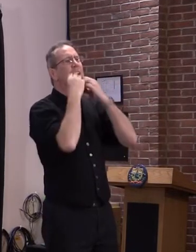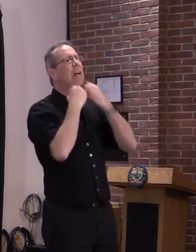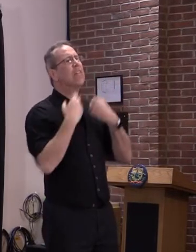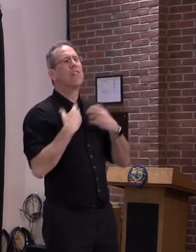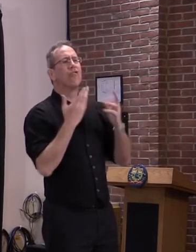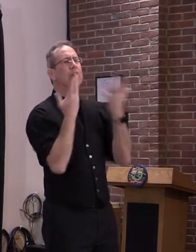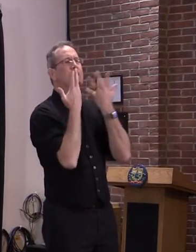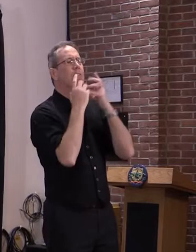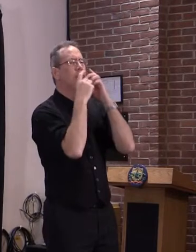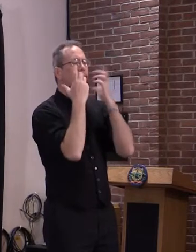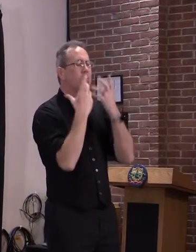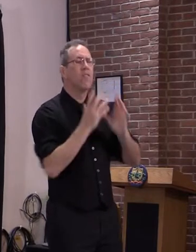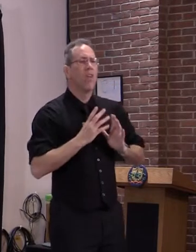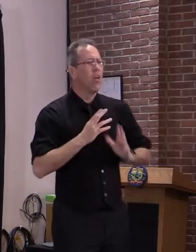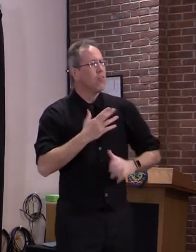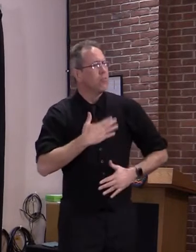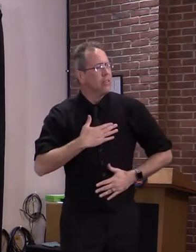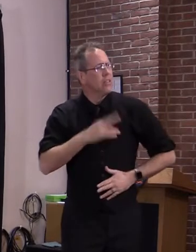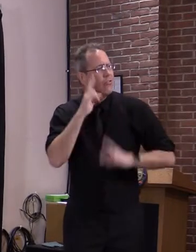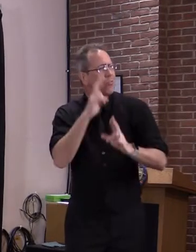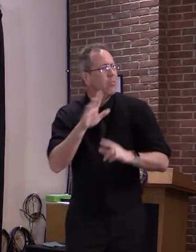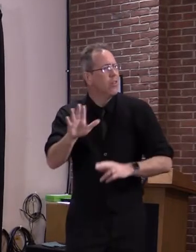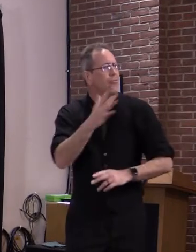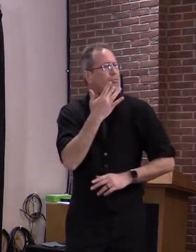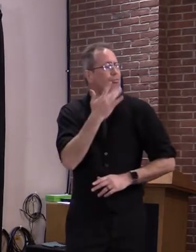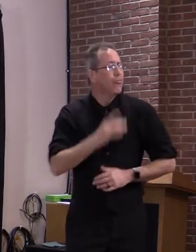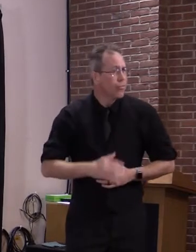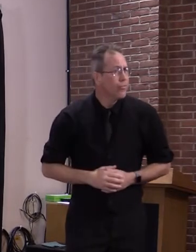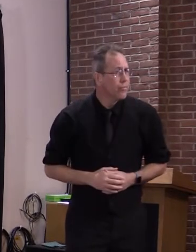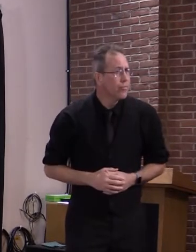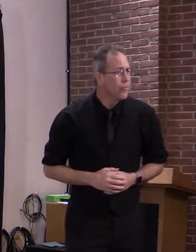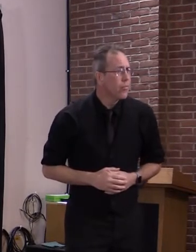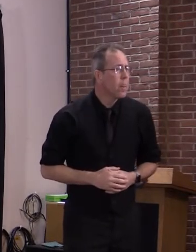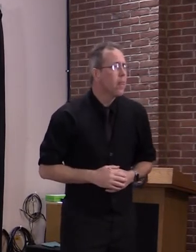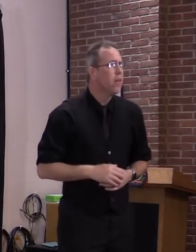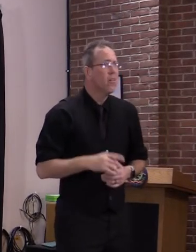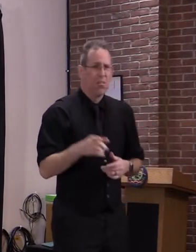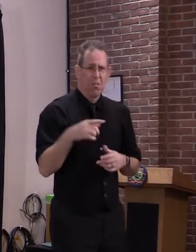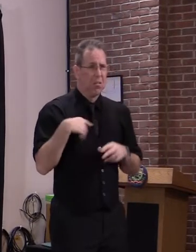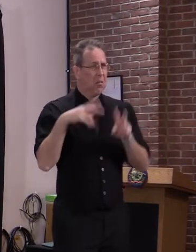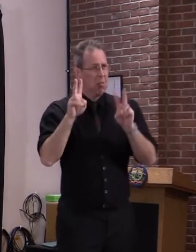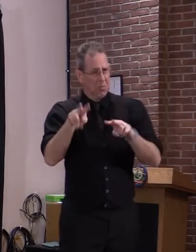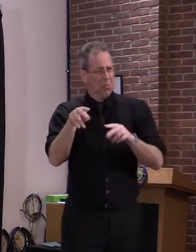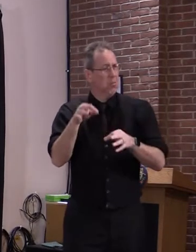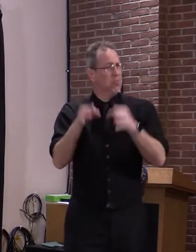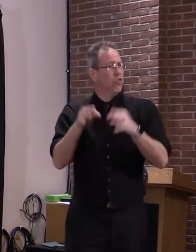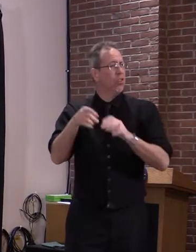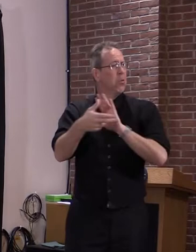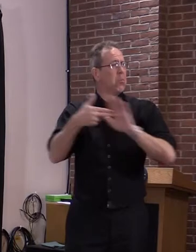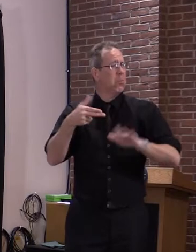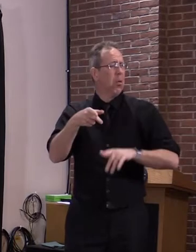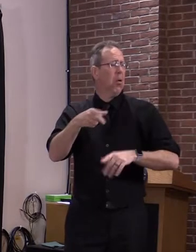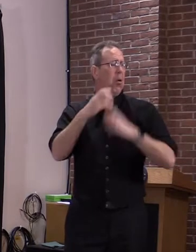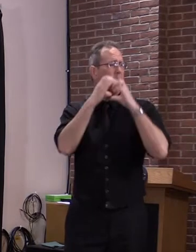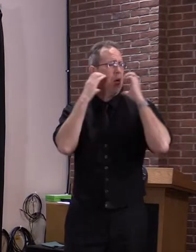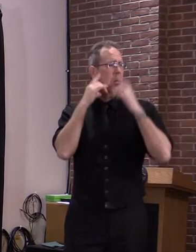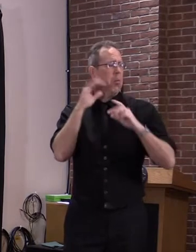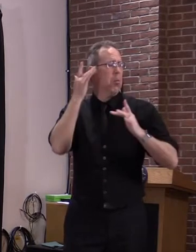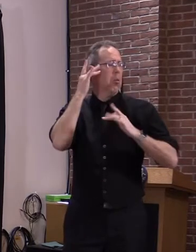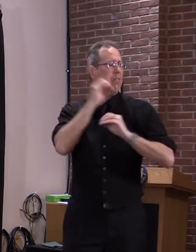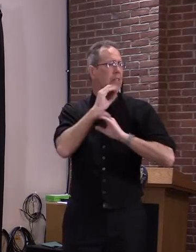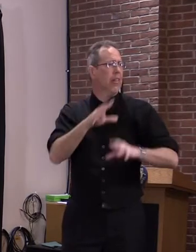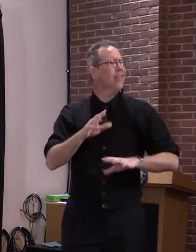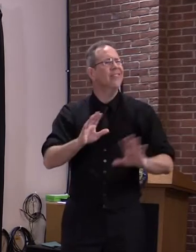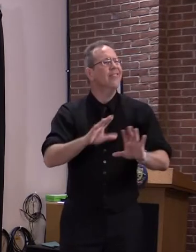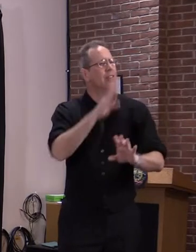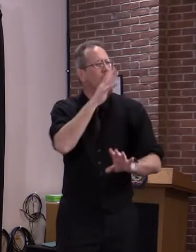supportive of these personal choices and not judge anyone who chooses to keep a mask on. Remember, it's still a good